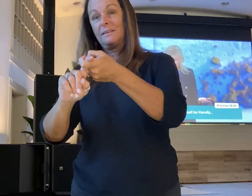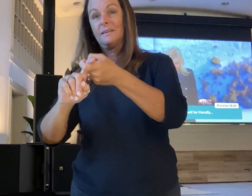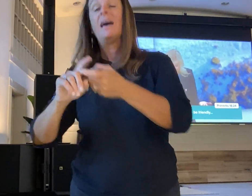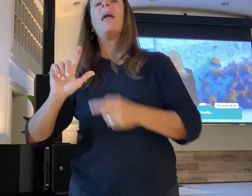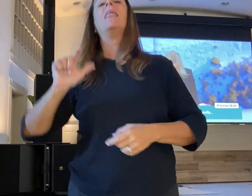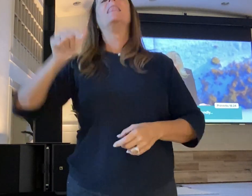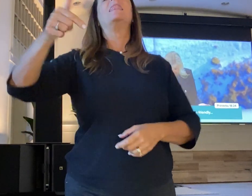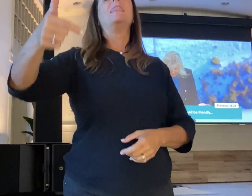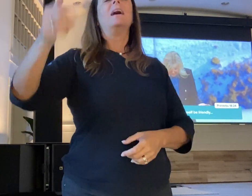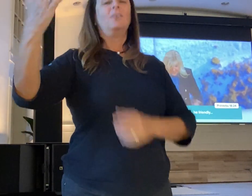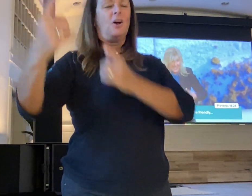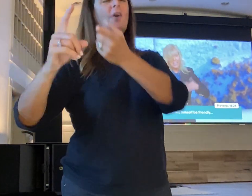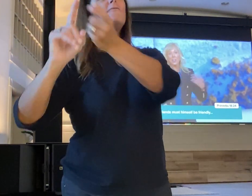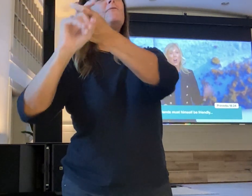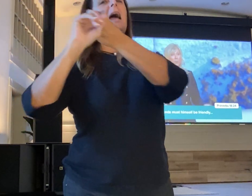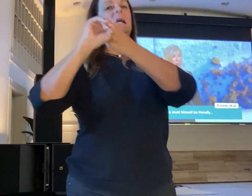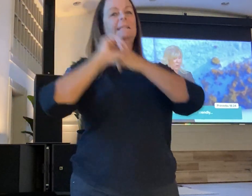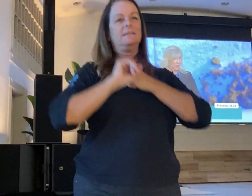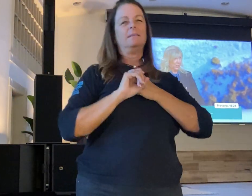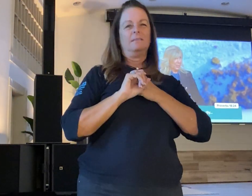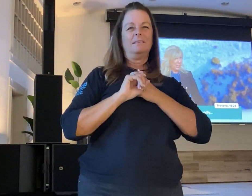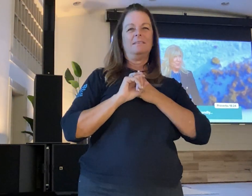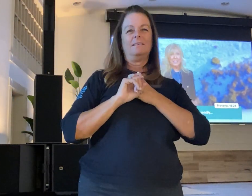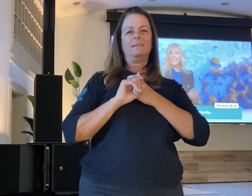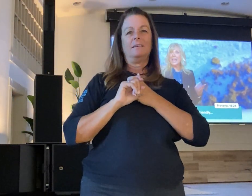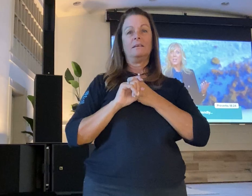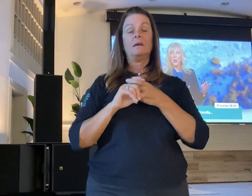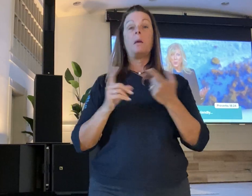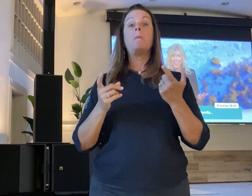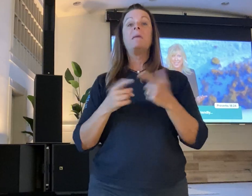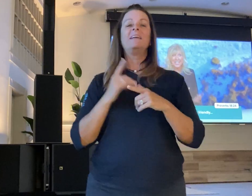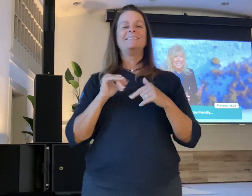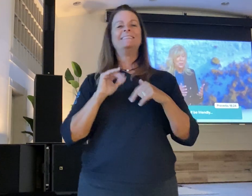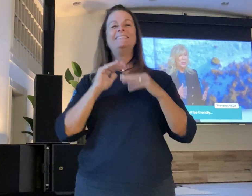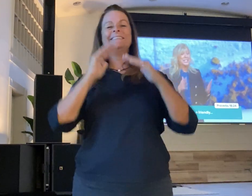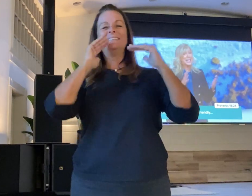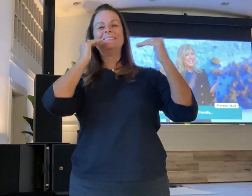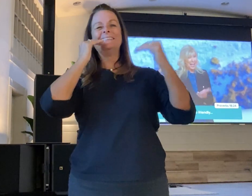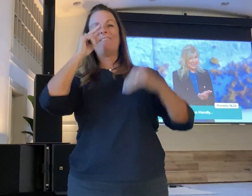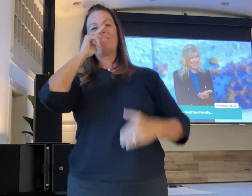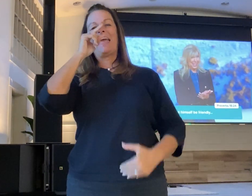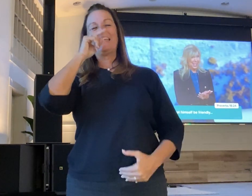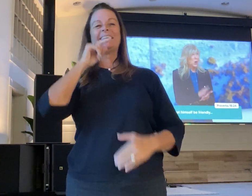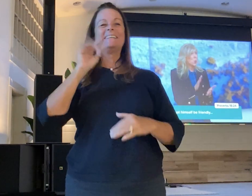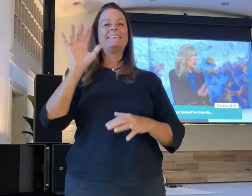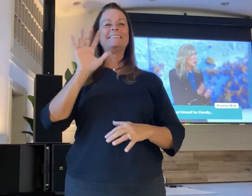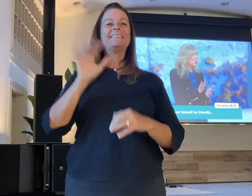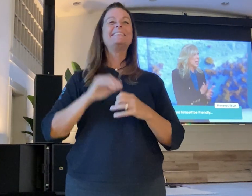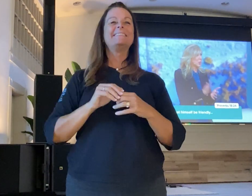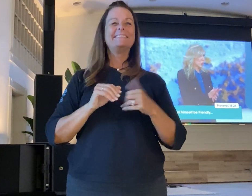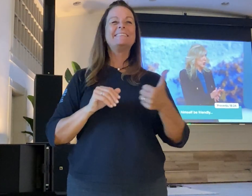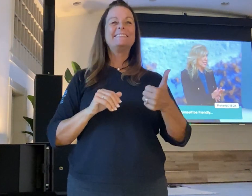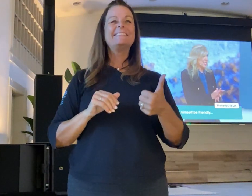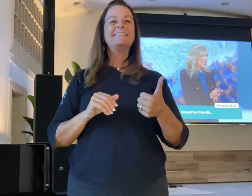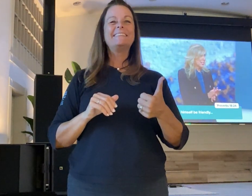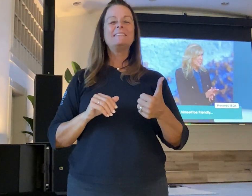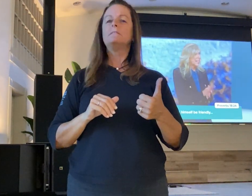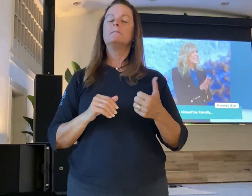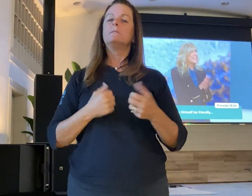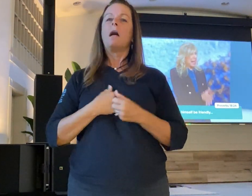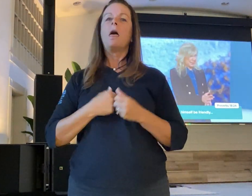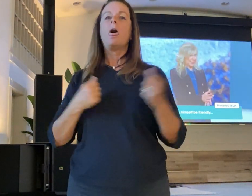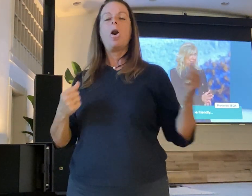Friendly means more than just being nice. It needs to get uncomfortable. It needs to take a risk. And is it risky? Yes. Will you get